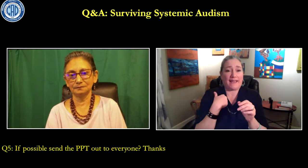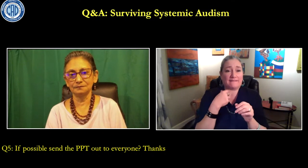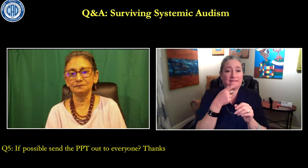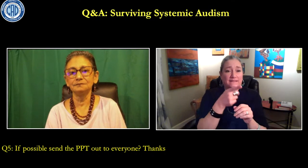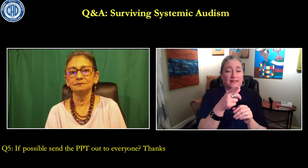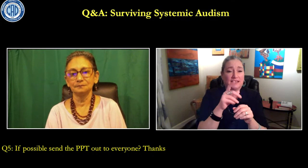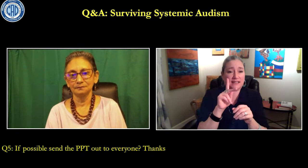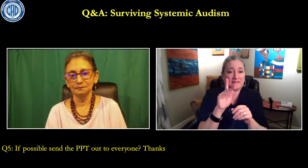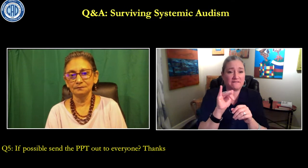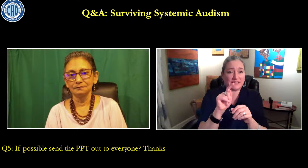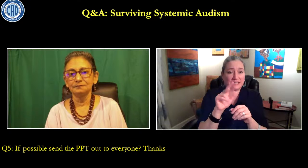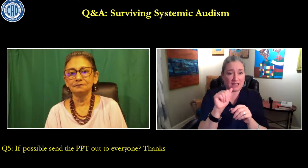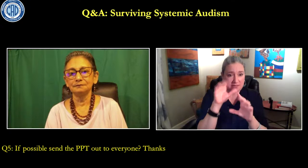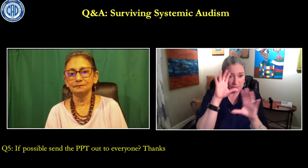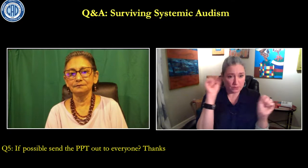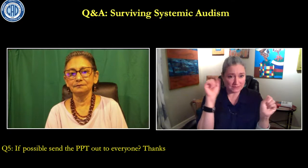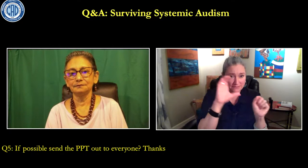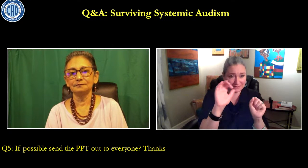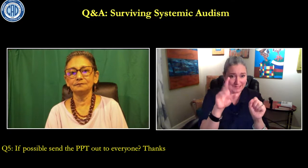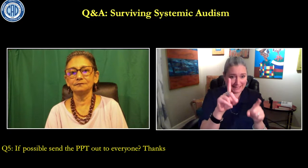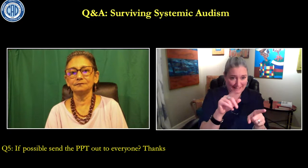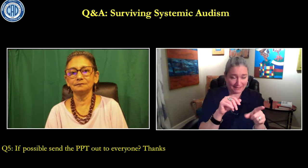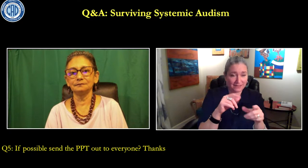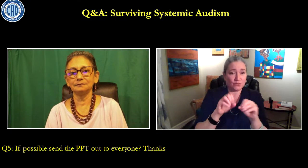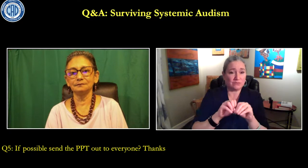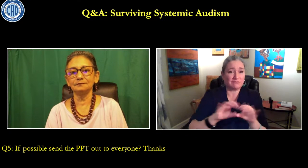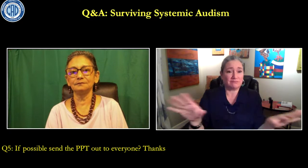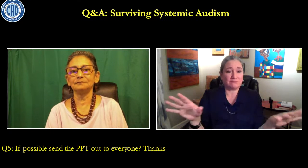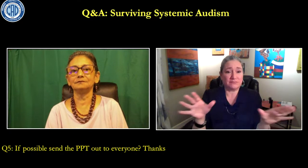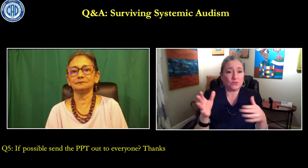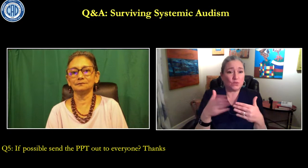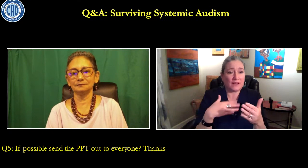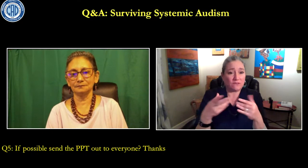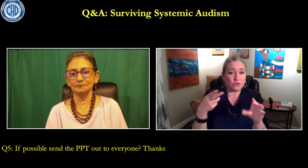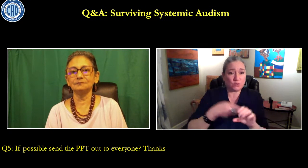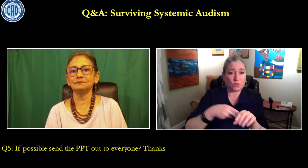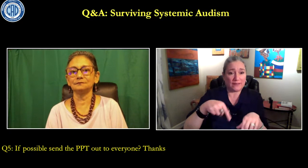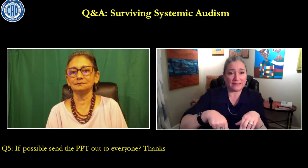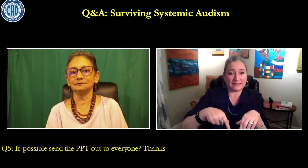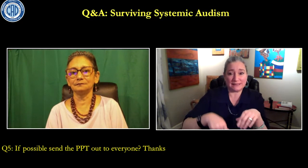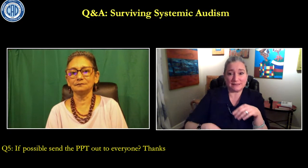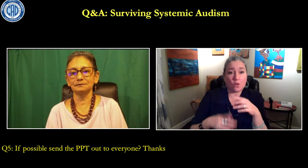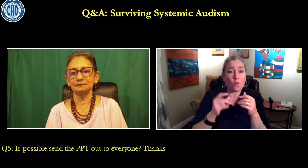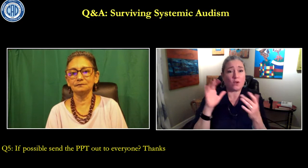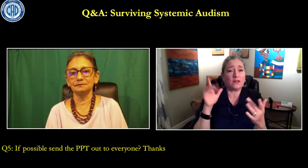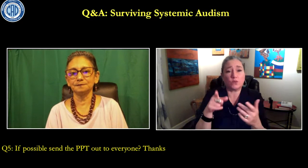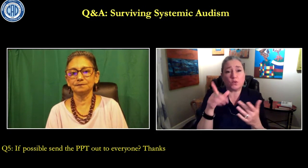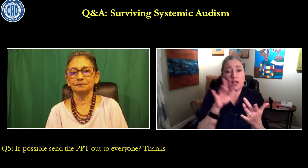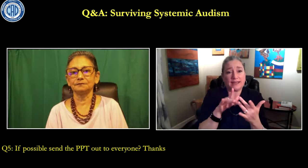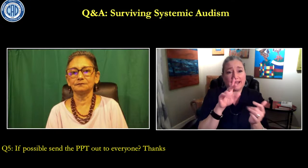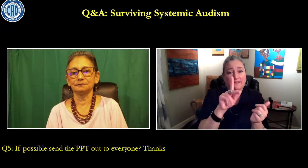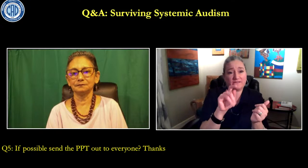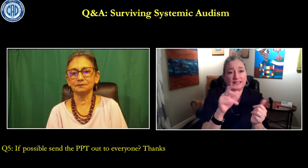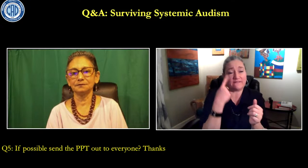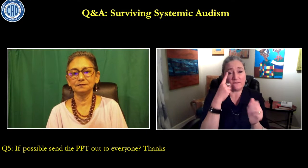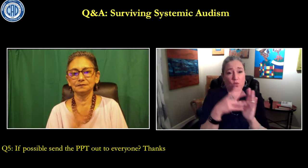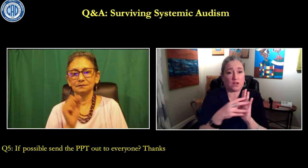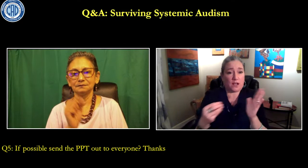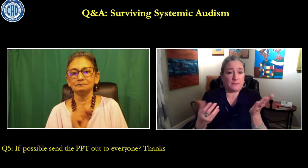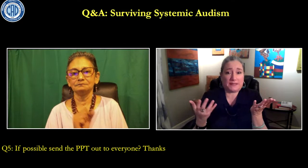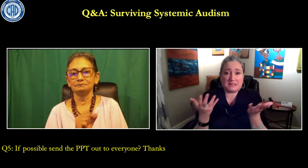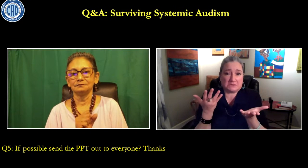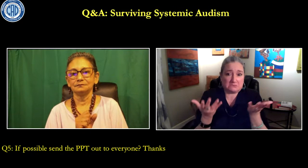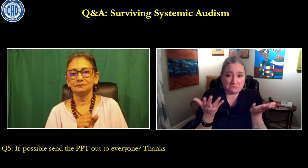another computer system. Sometimes it gets a little out of proportion. So I will resend it to the California Association